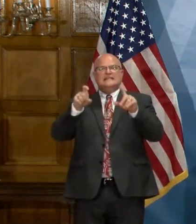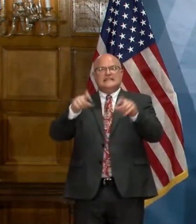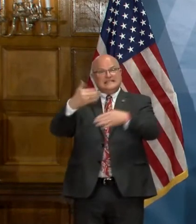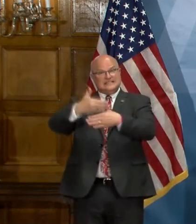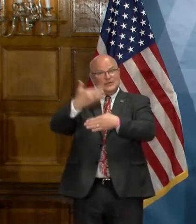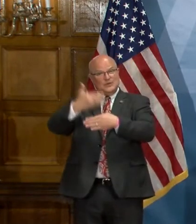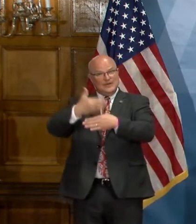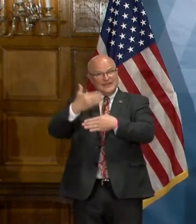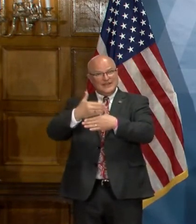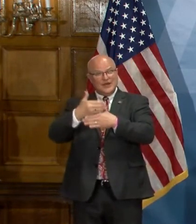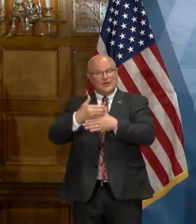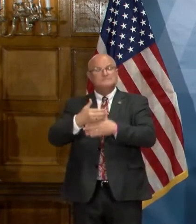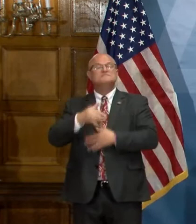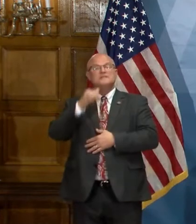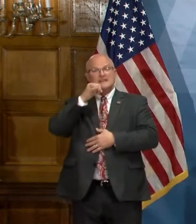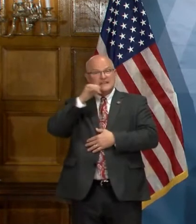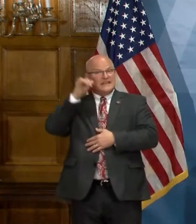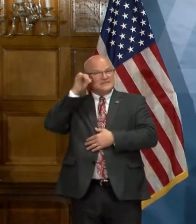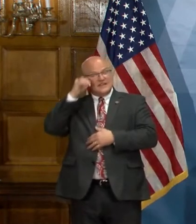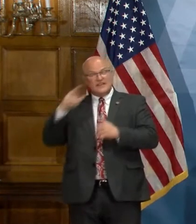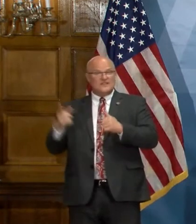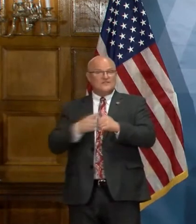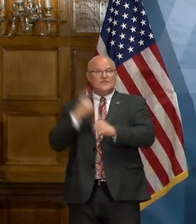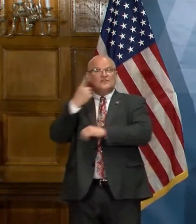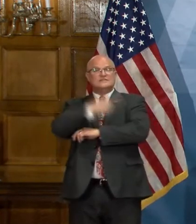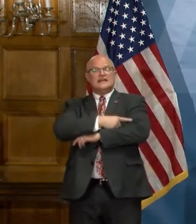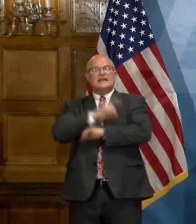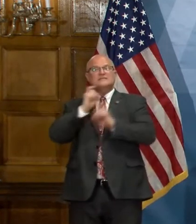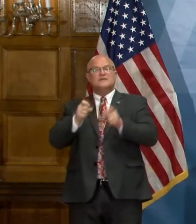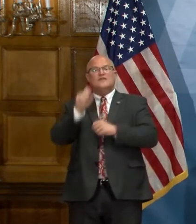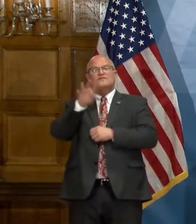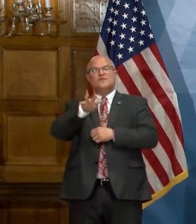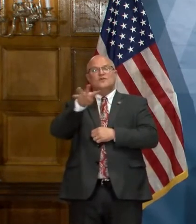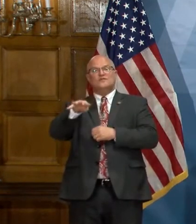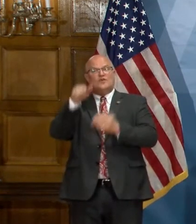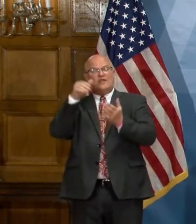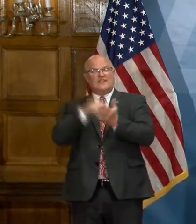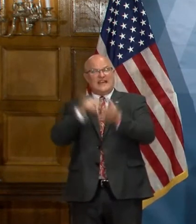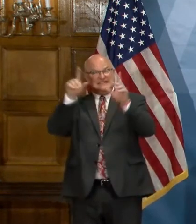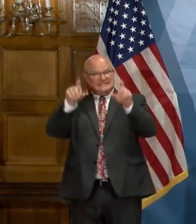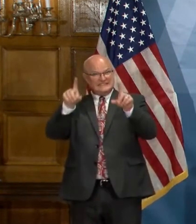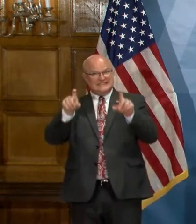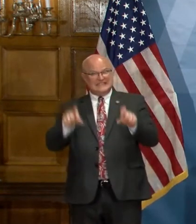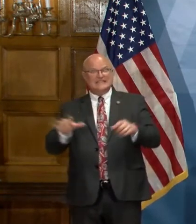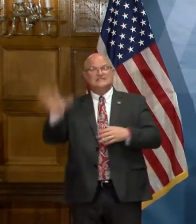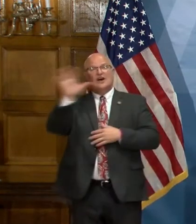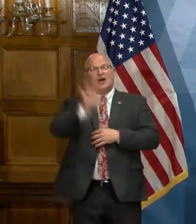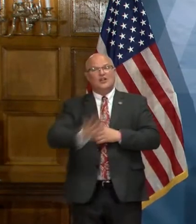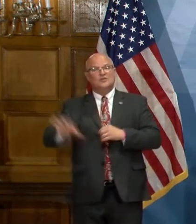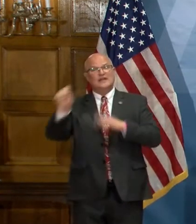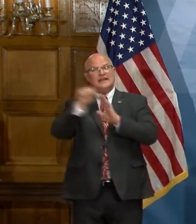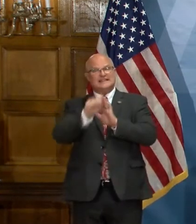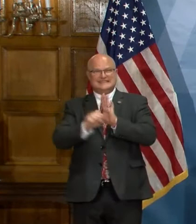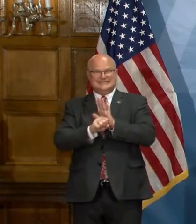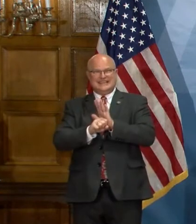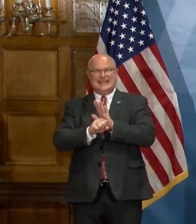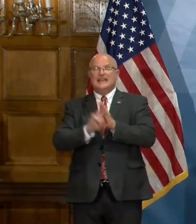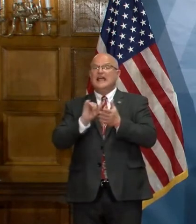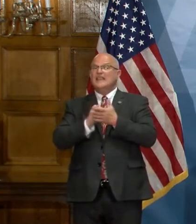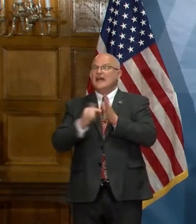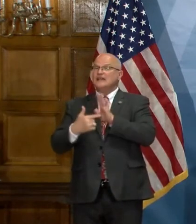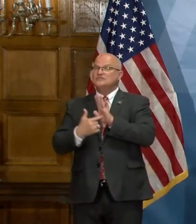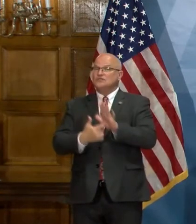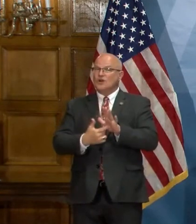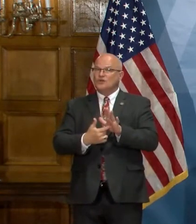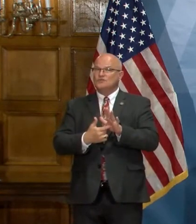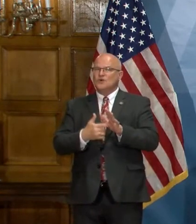window, and yesterday, being the first day, we administered over 44,000 tests across the state. That shows that